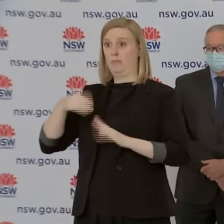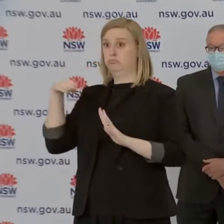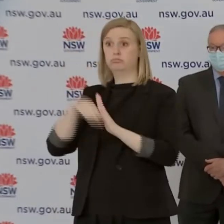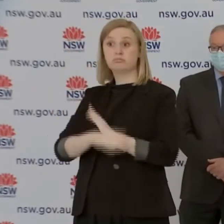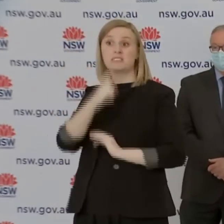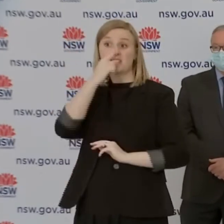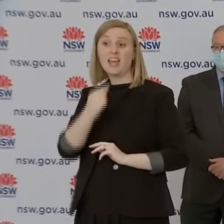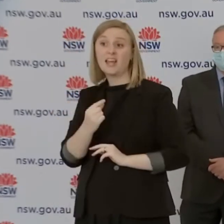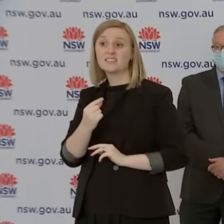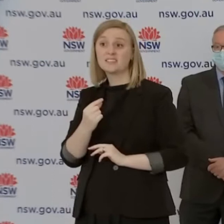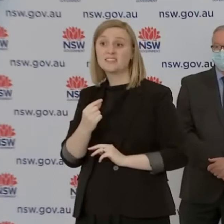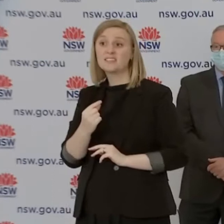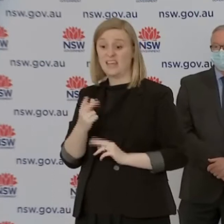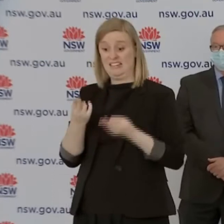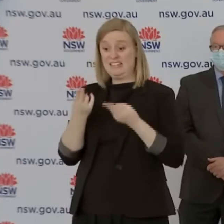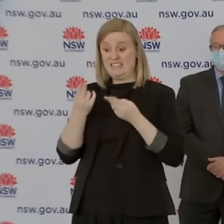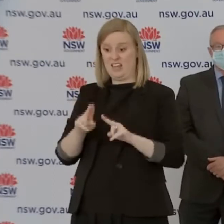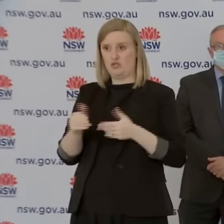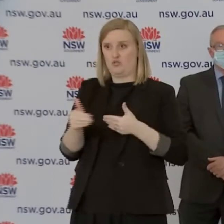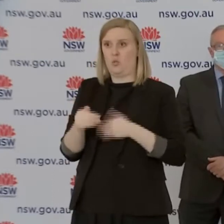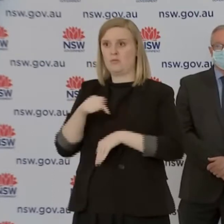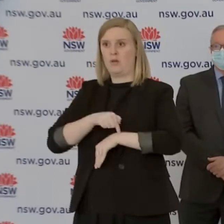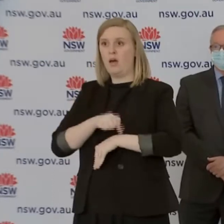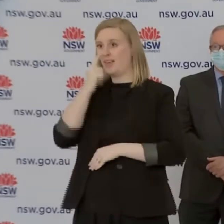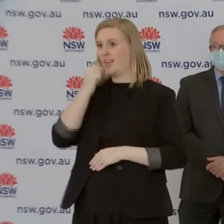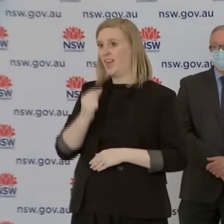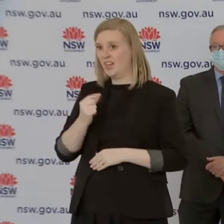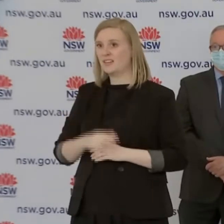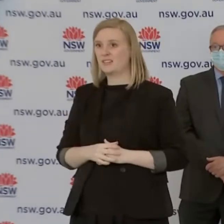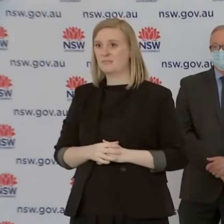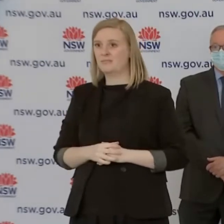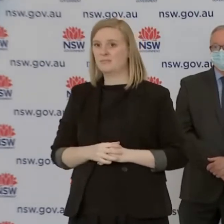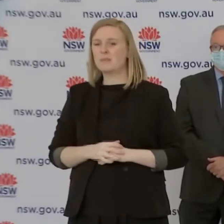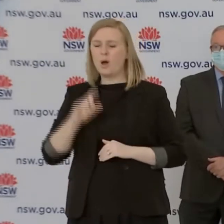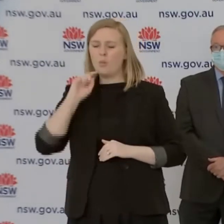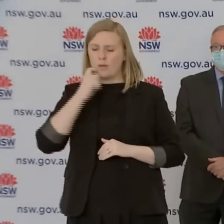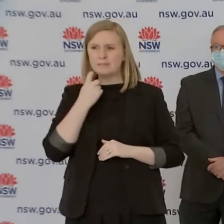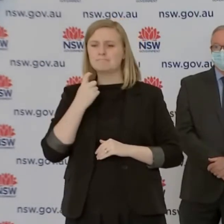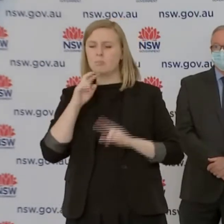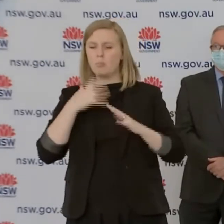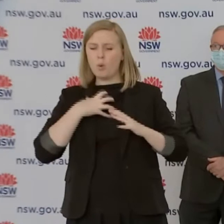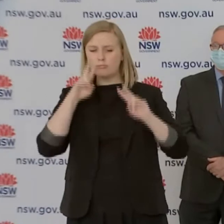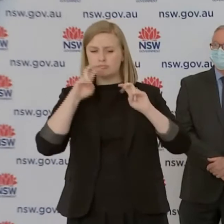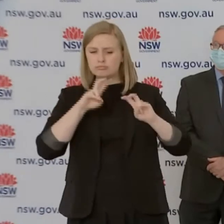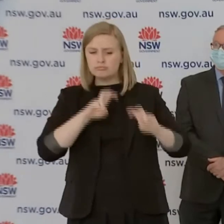deteriorate and you can have sudden deaths with COVID infection, but obviously the correct course of action will occur. Did he